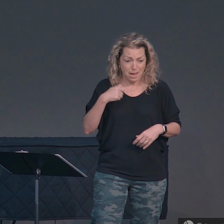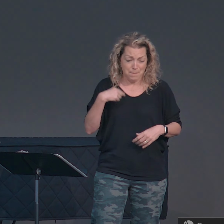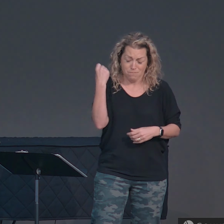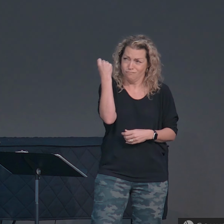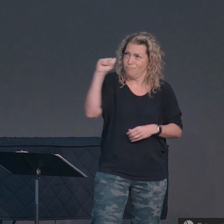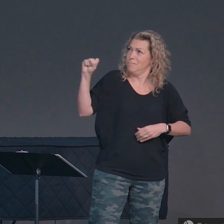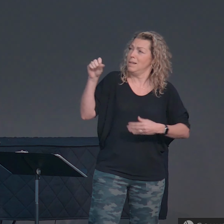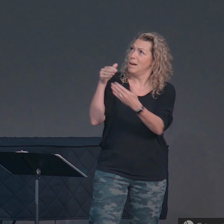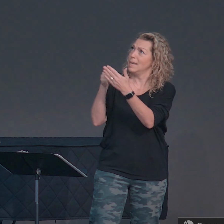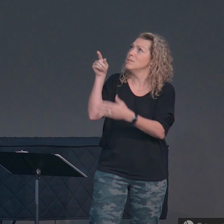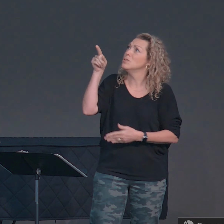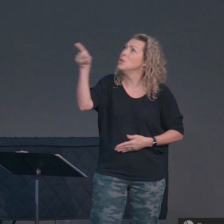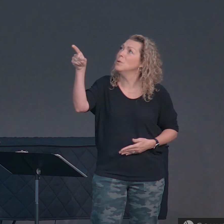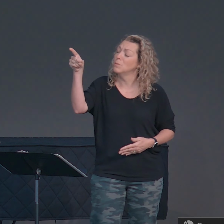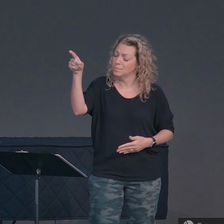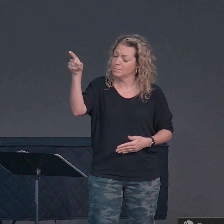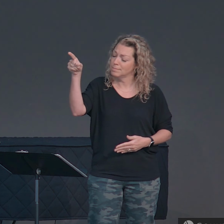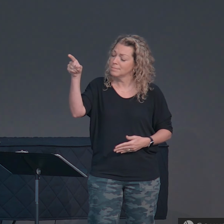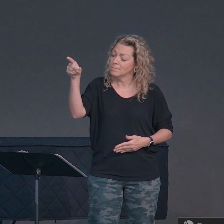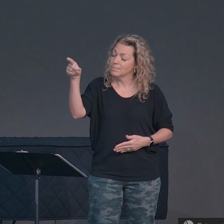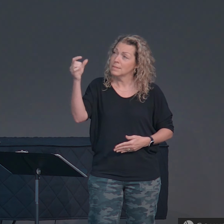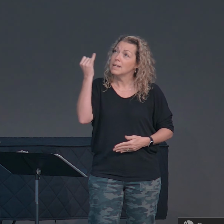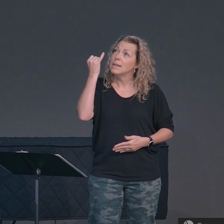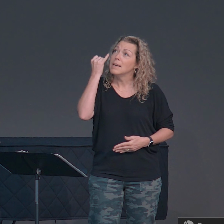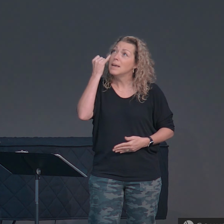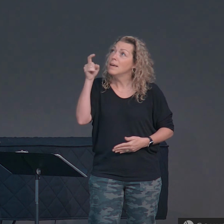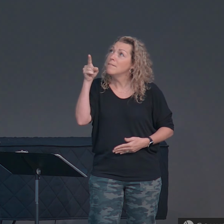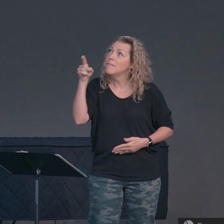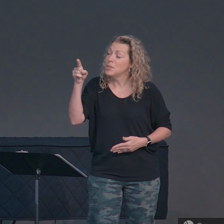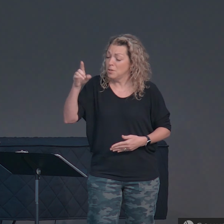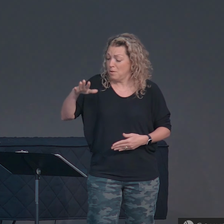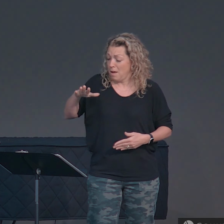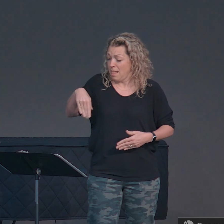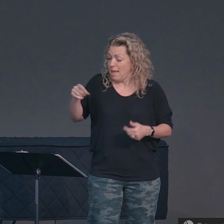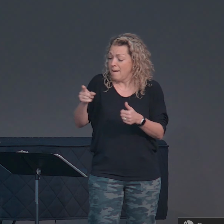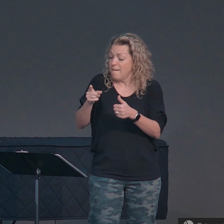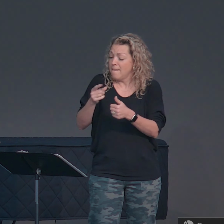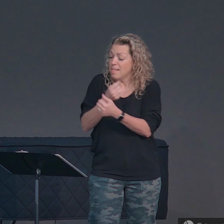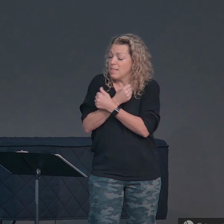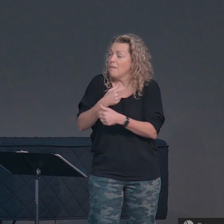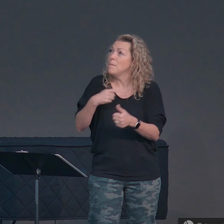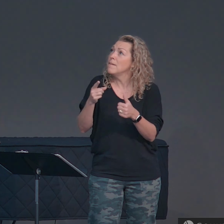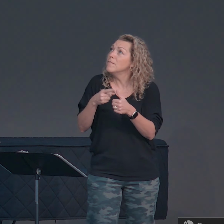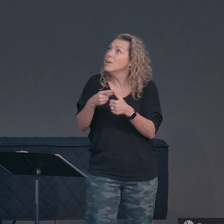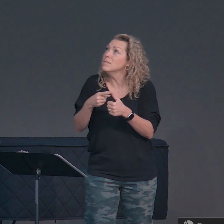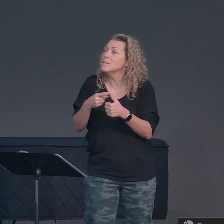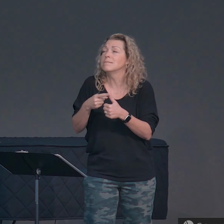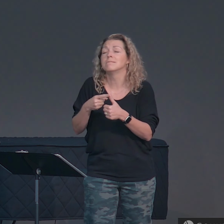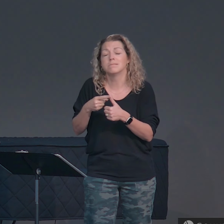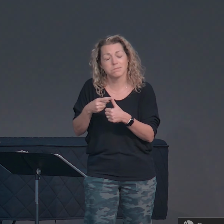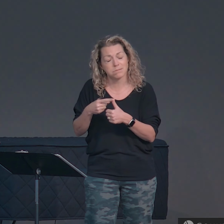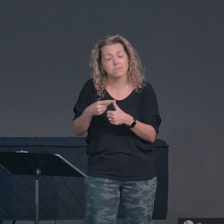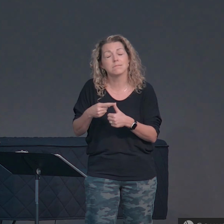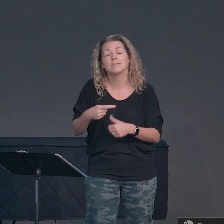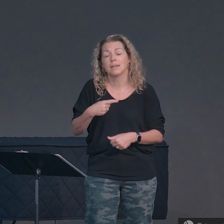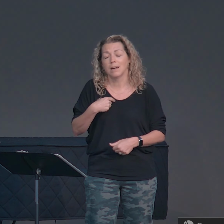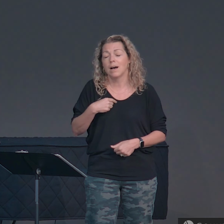your will. And if you had not loved me first, I would